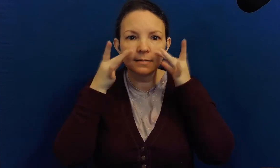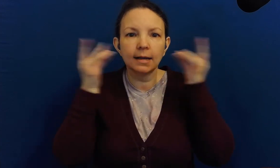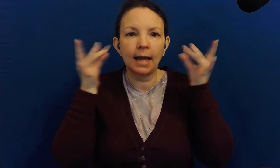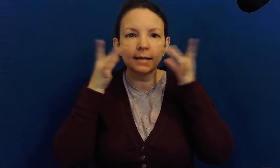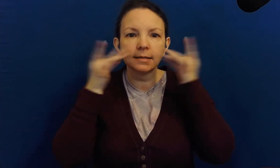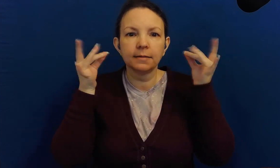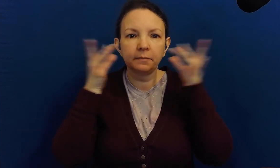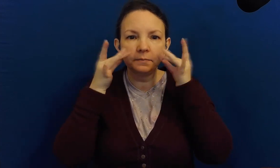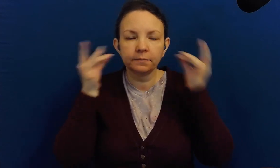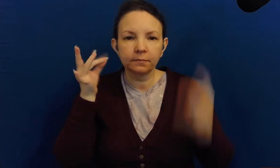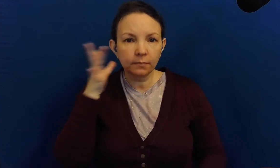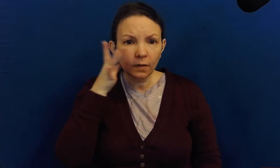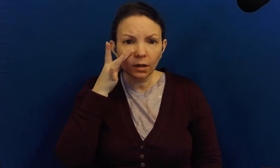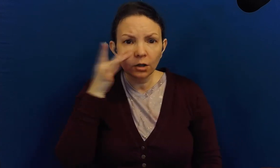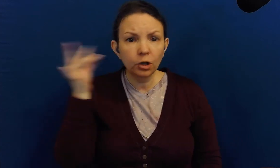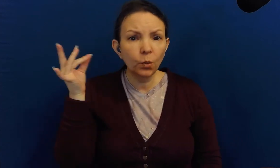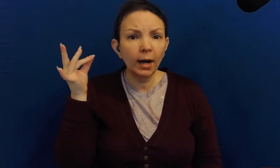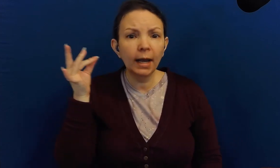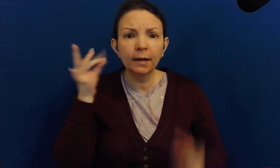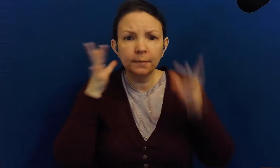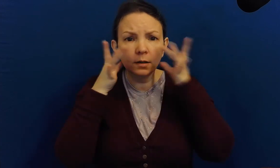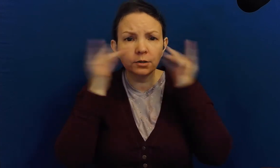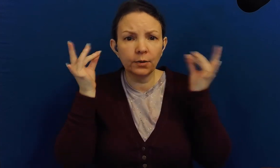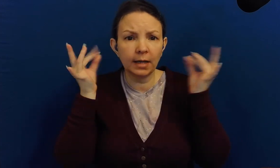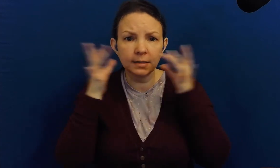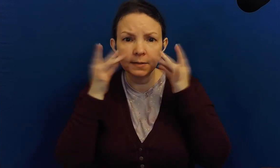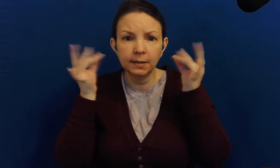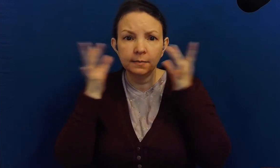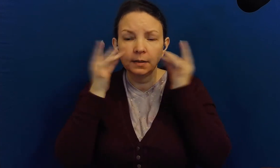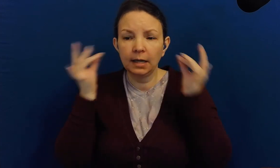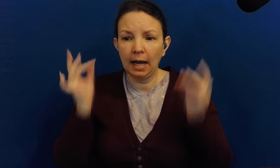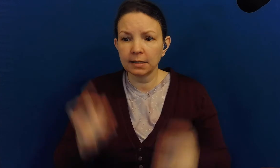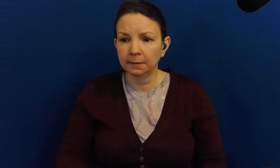cats. You do one hand or two hand. Cat.